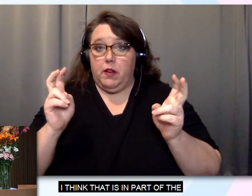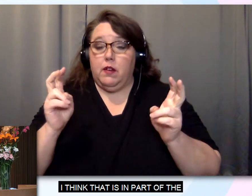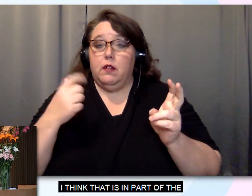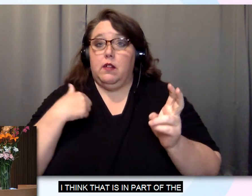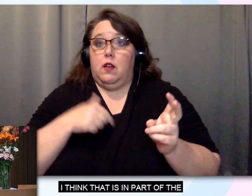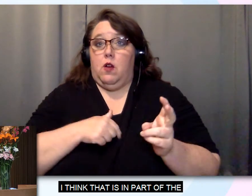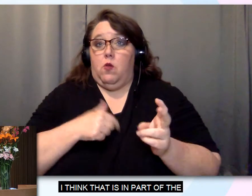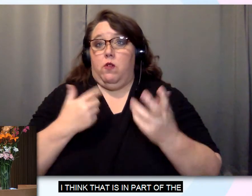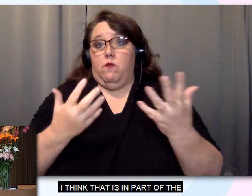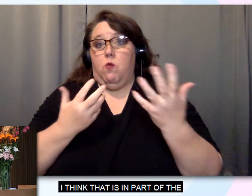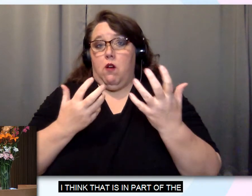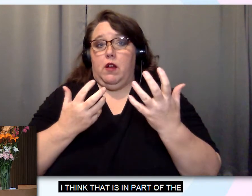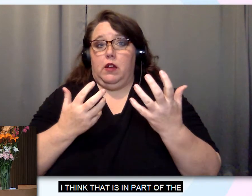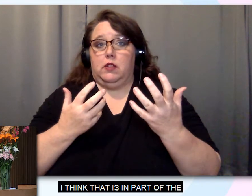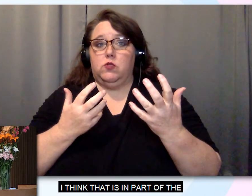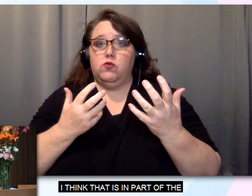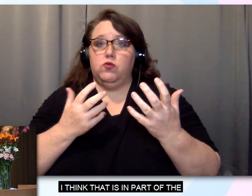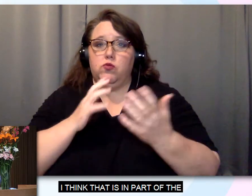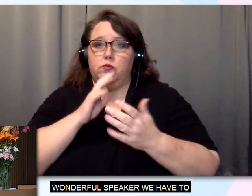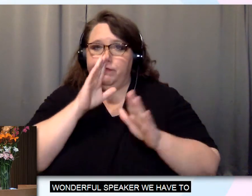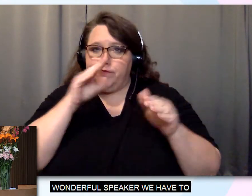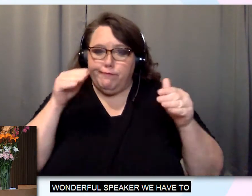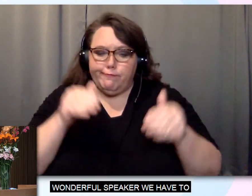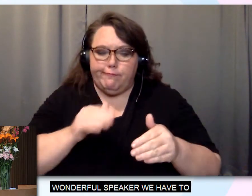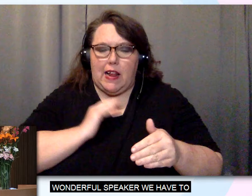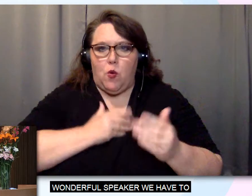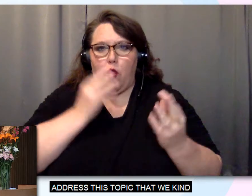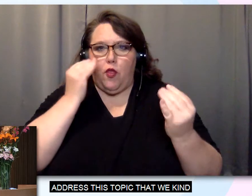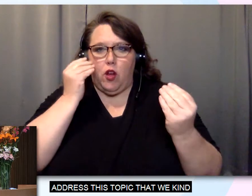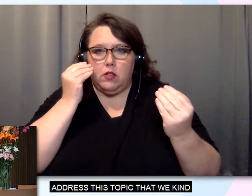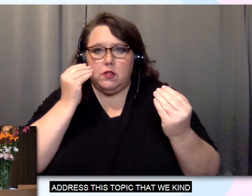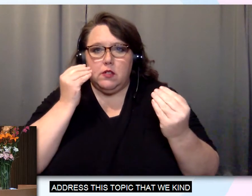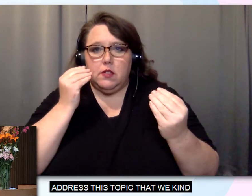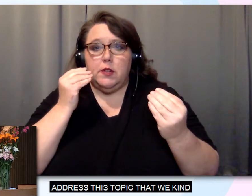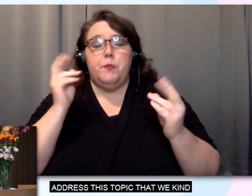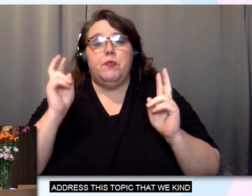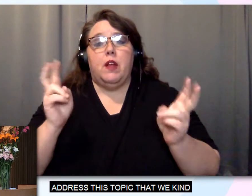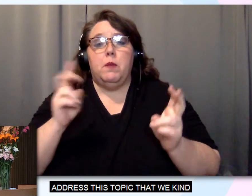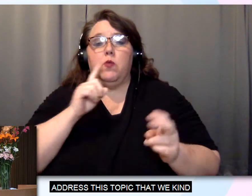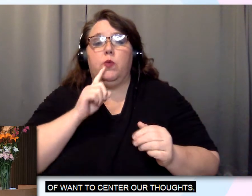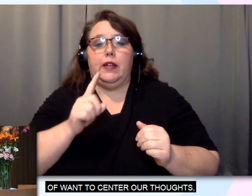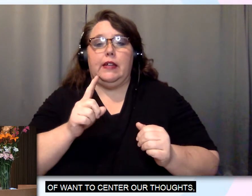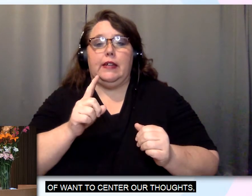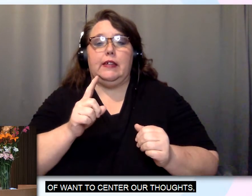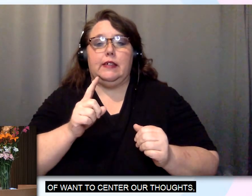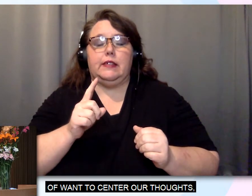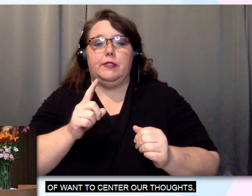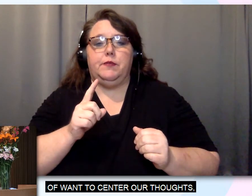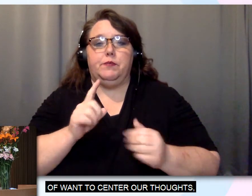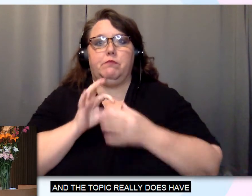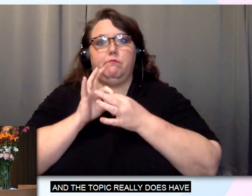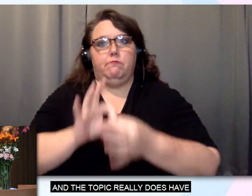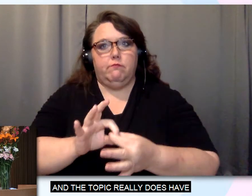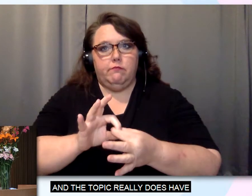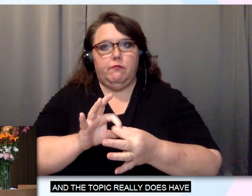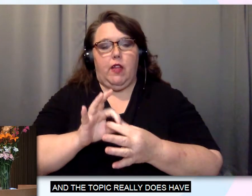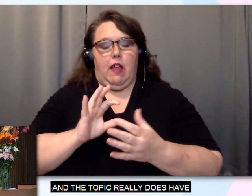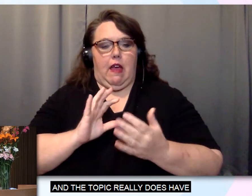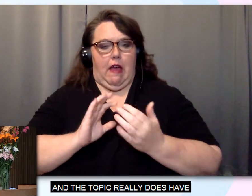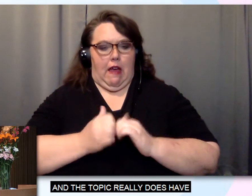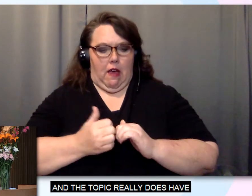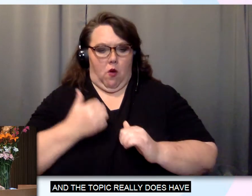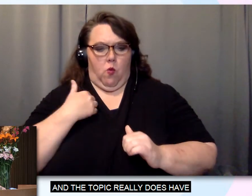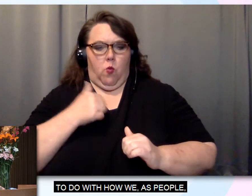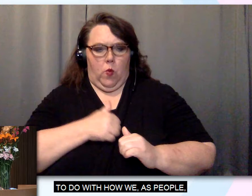topic that we have wanted to kind of center our thoughts. And the topic really does have to